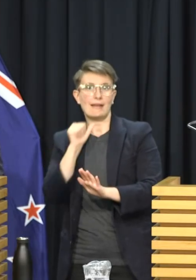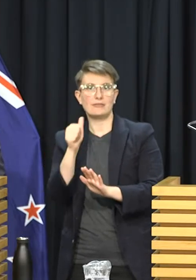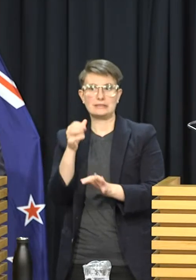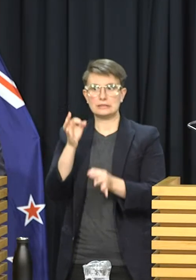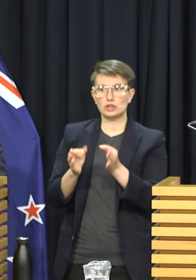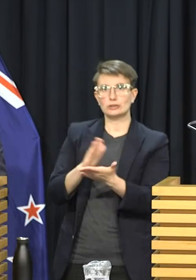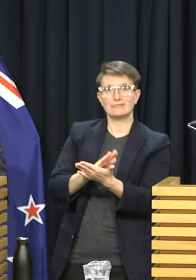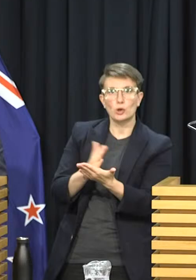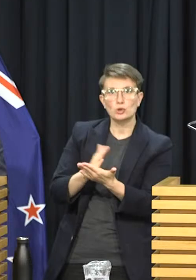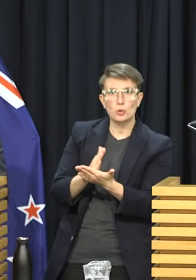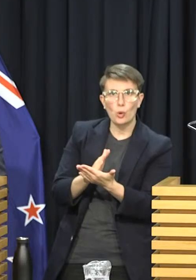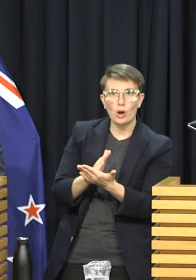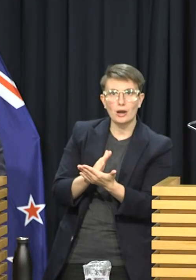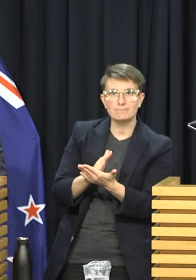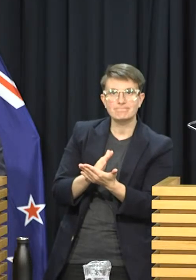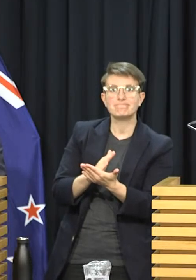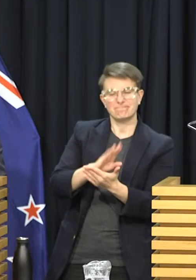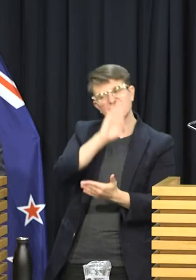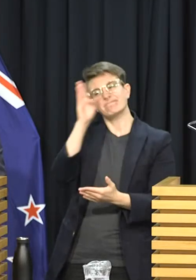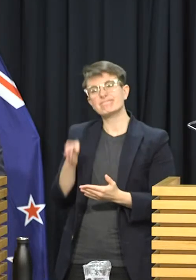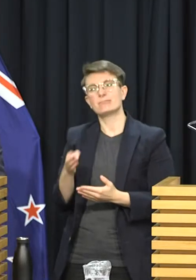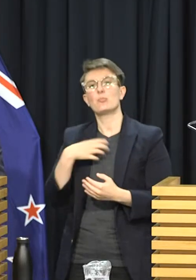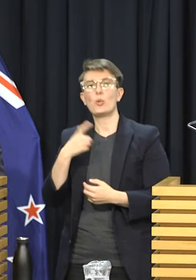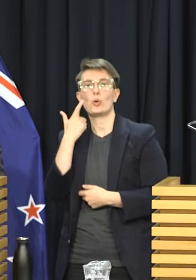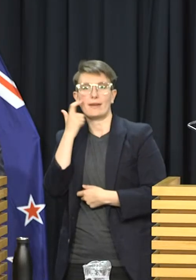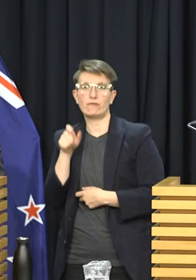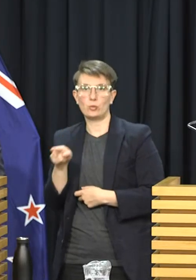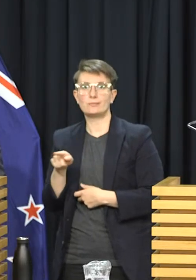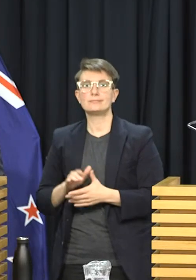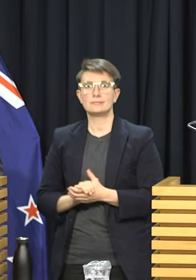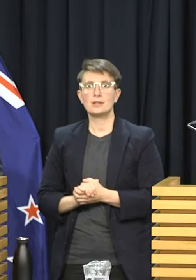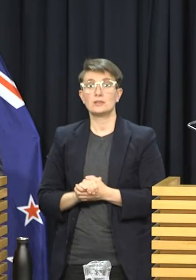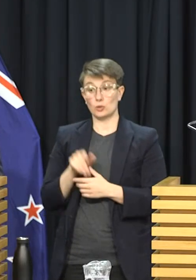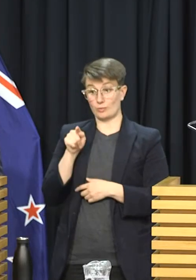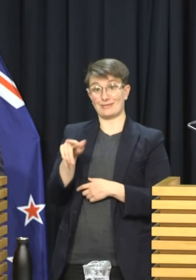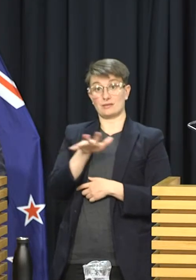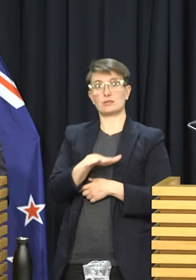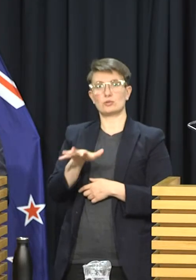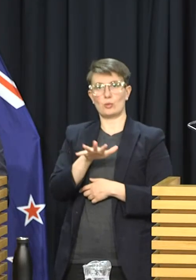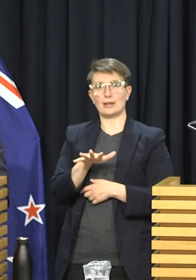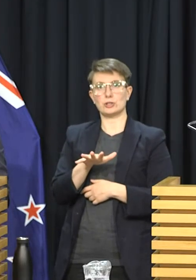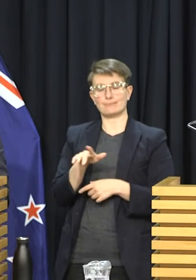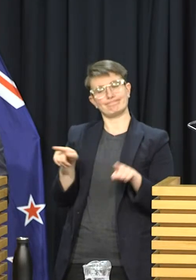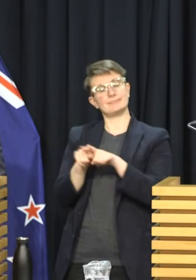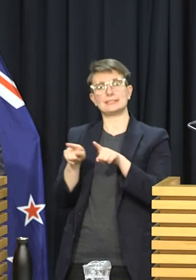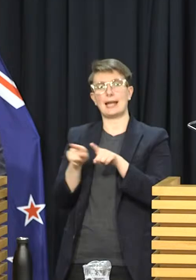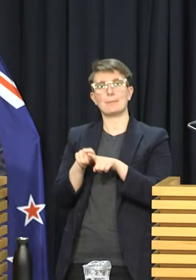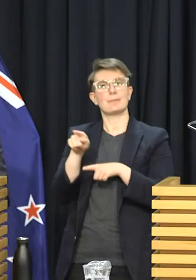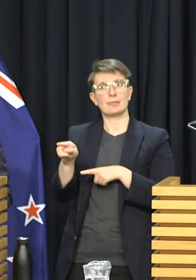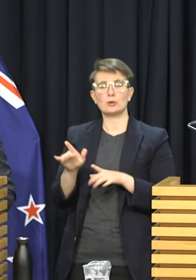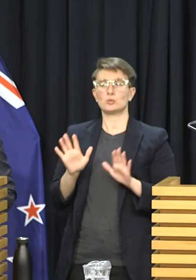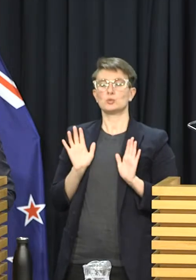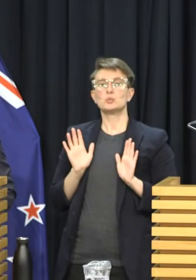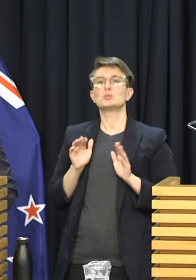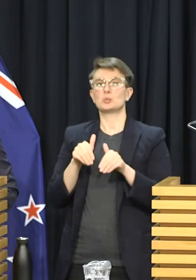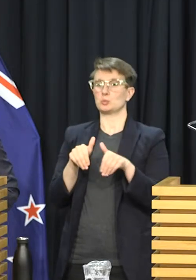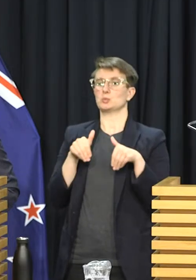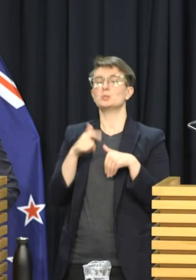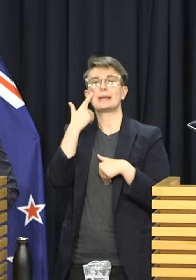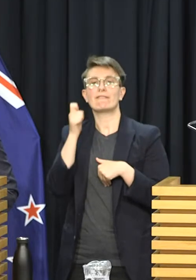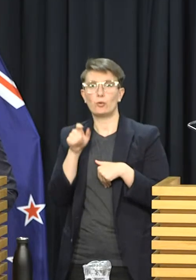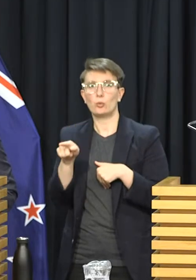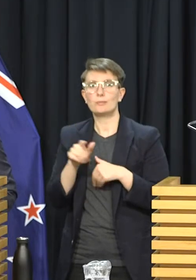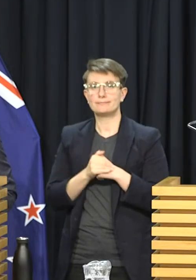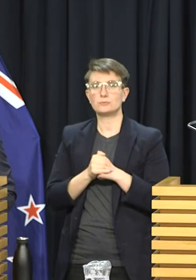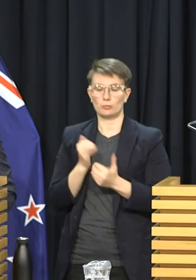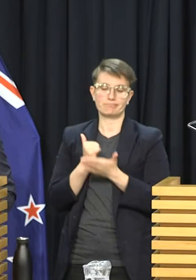later. And so that's exactly what this case falls into. It's them being very cautious and I absolutely support them doing that. Should those